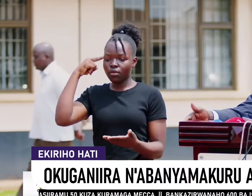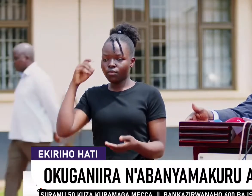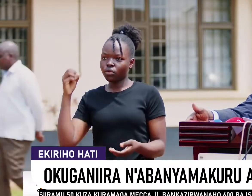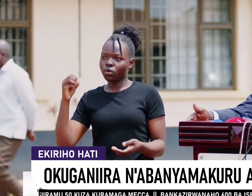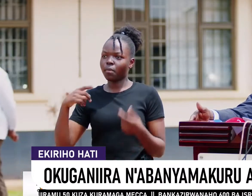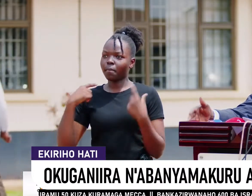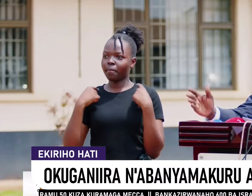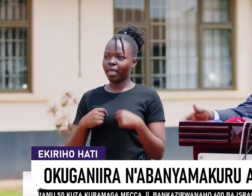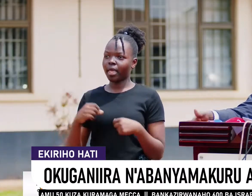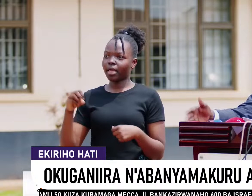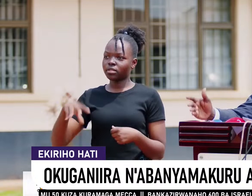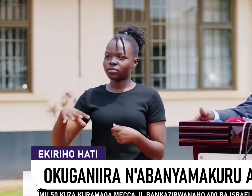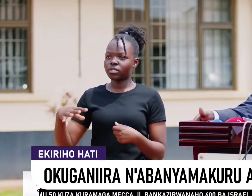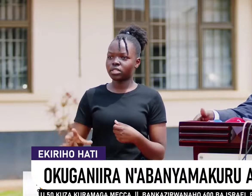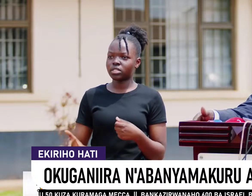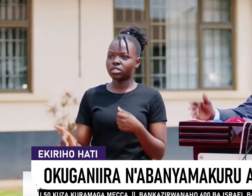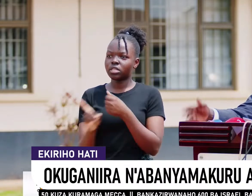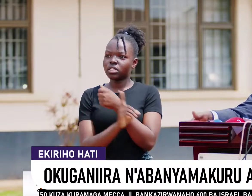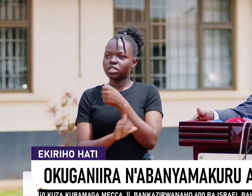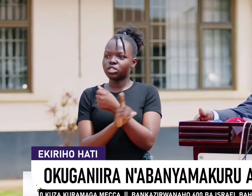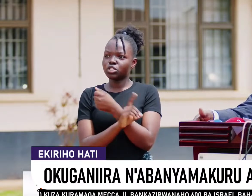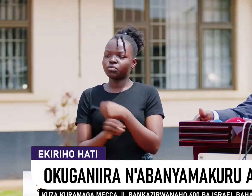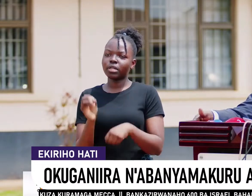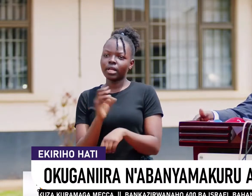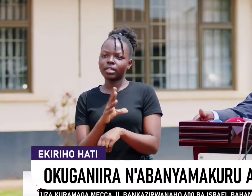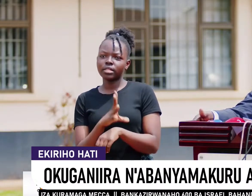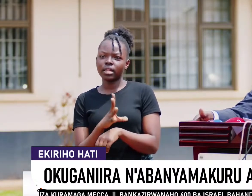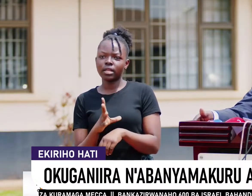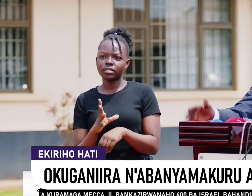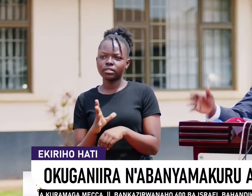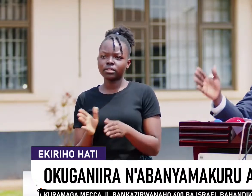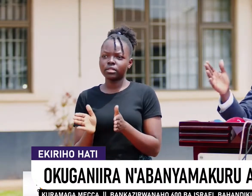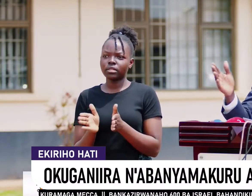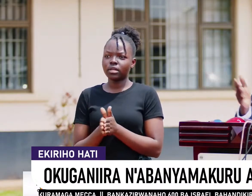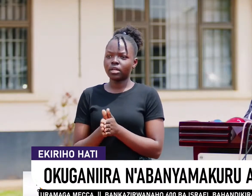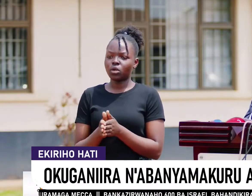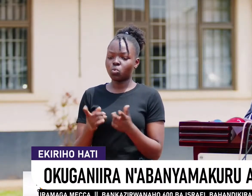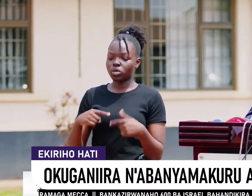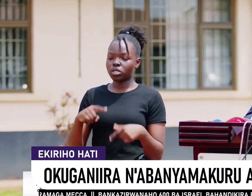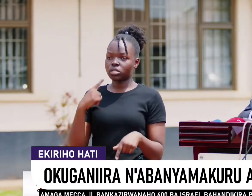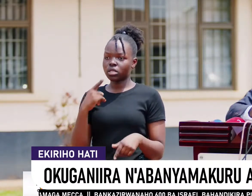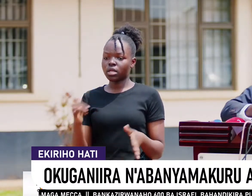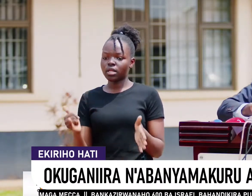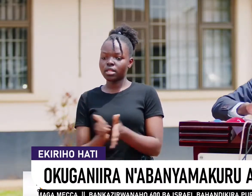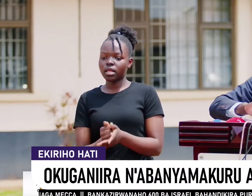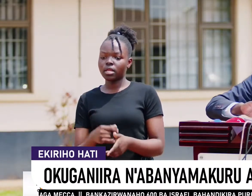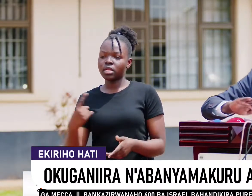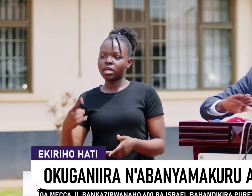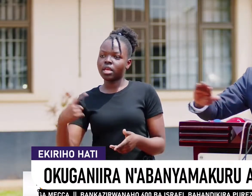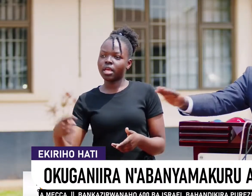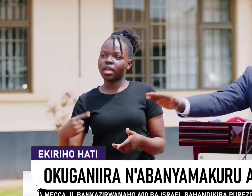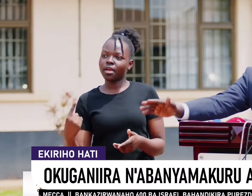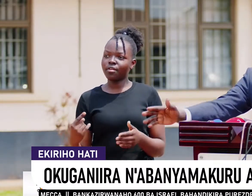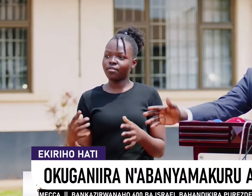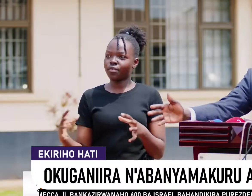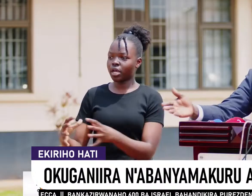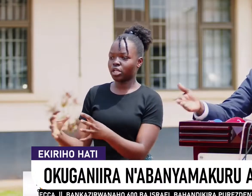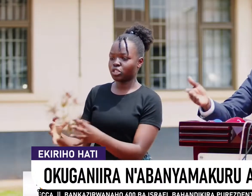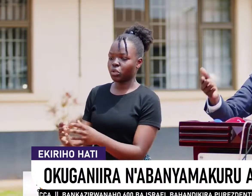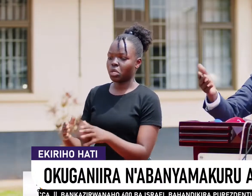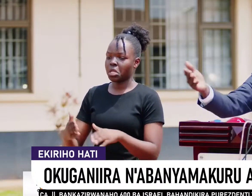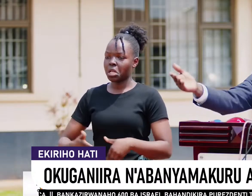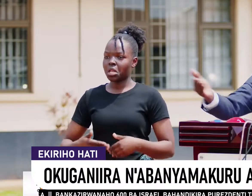city ba kansala ba district oba city netugamba nti buli kibinja katukiwa yakiseera